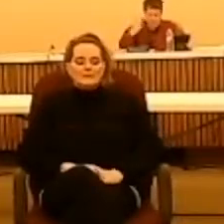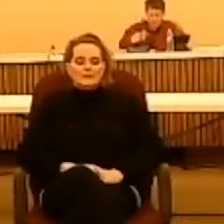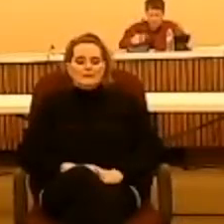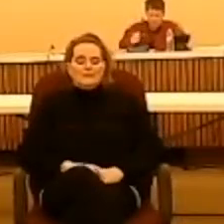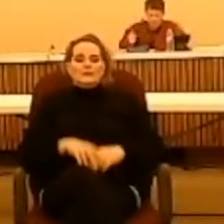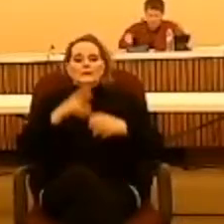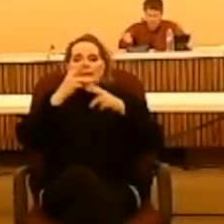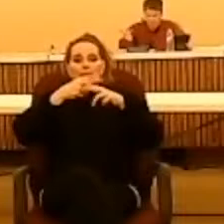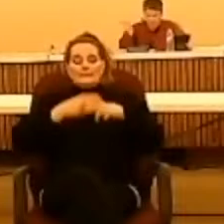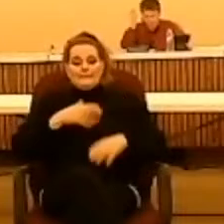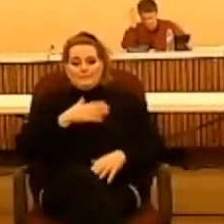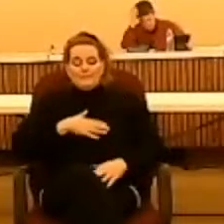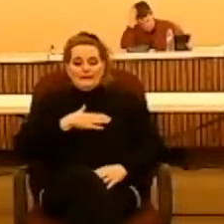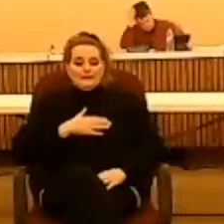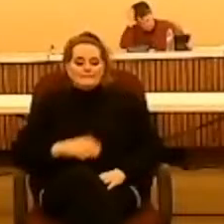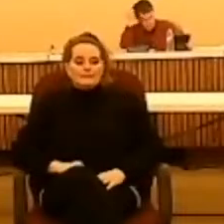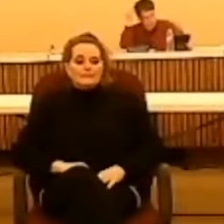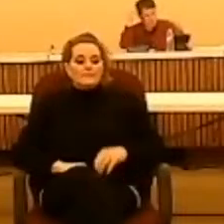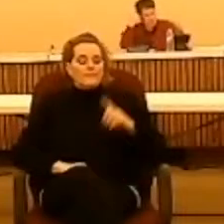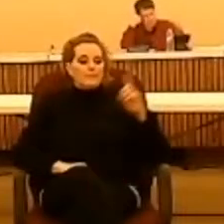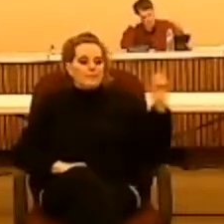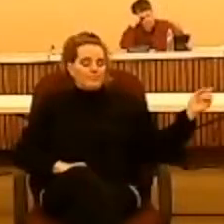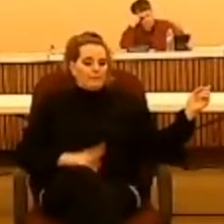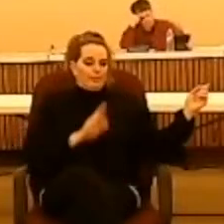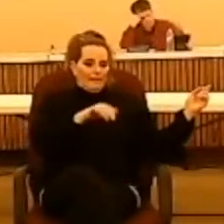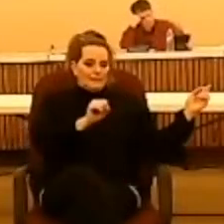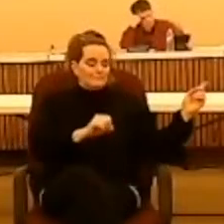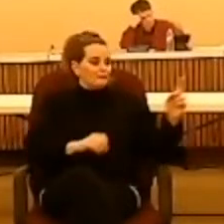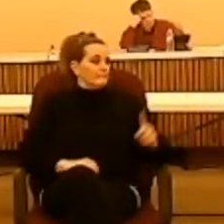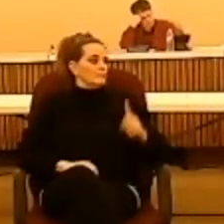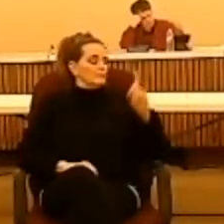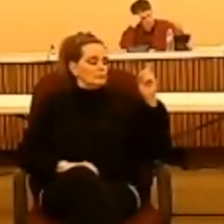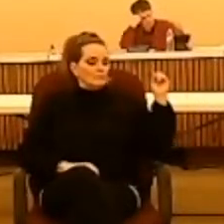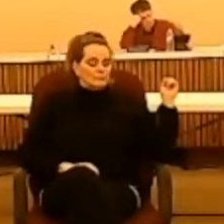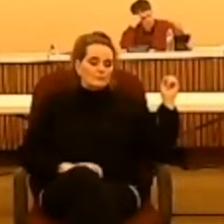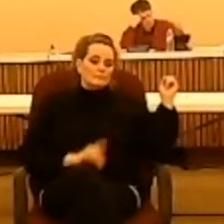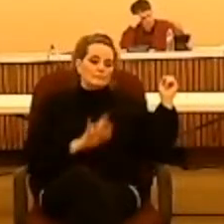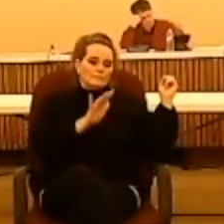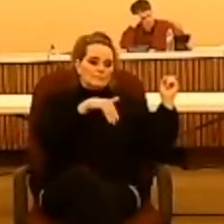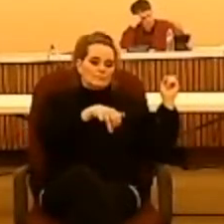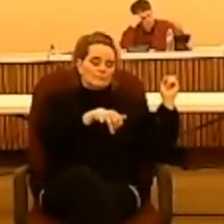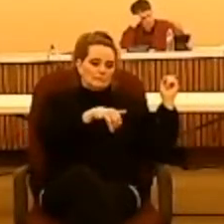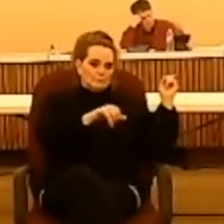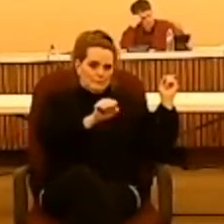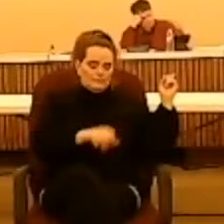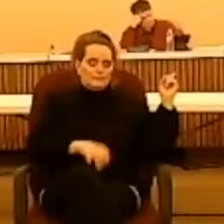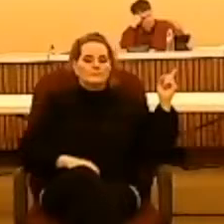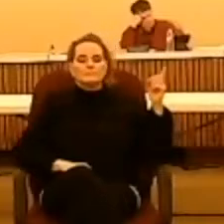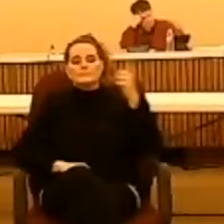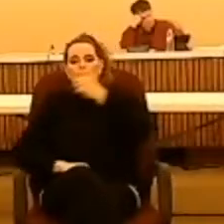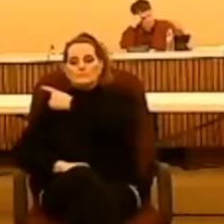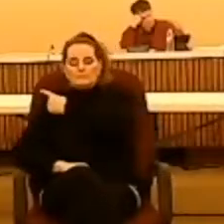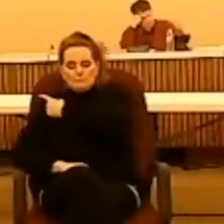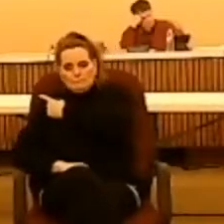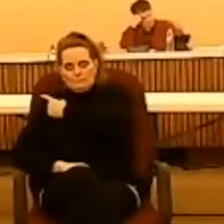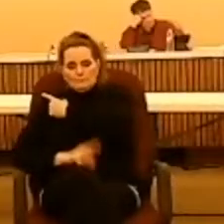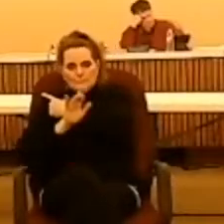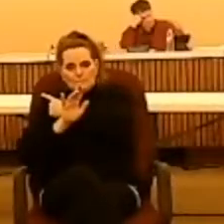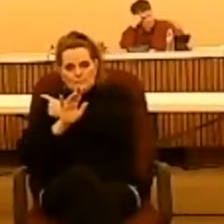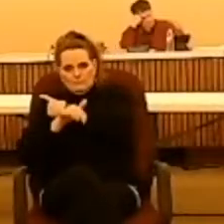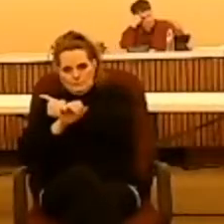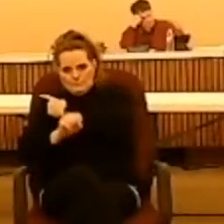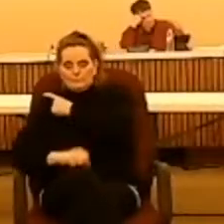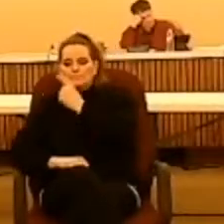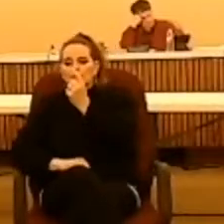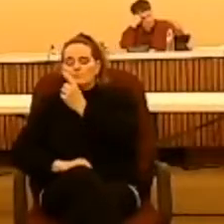roll. Councilmember Barley, Aye. Councilmember Stafford, Aye. Councilmember Safranek.